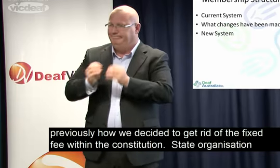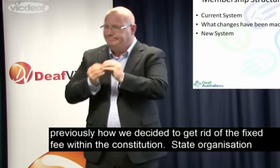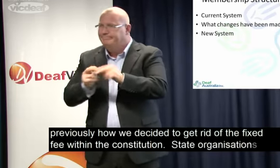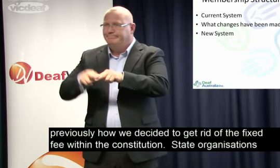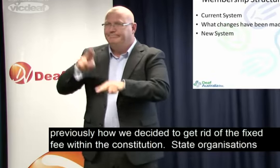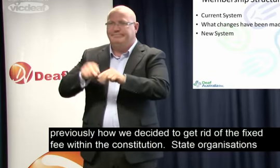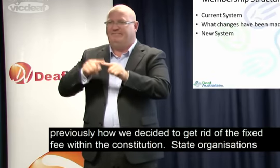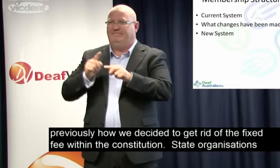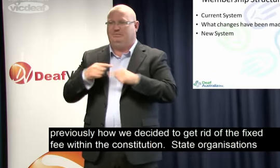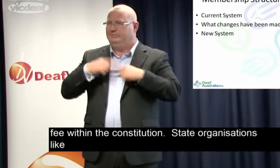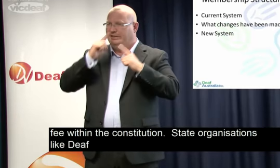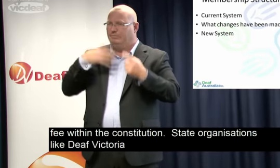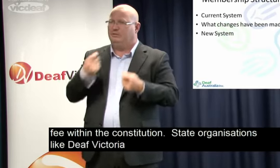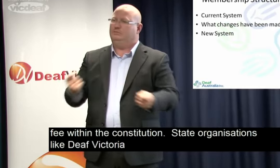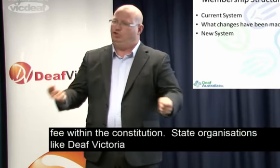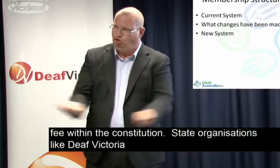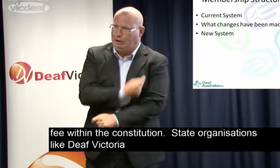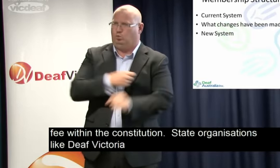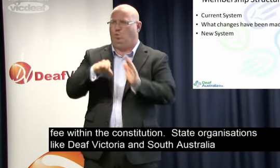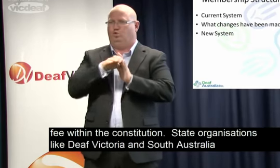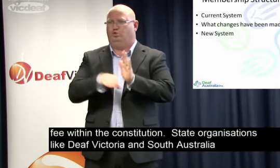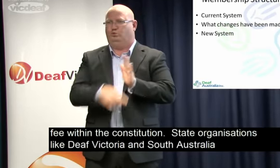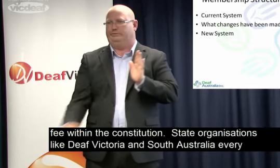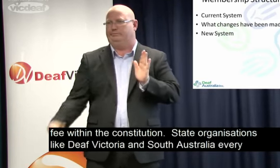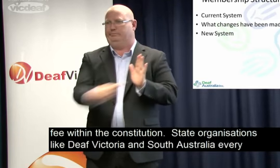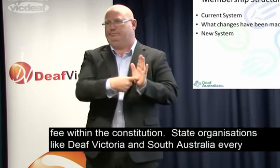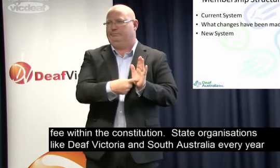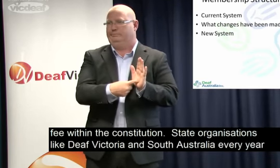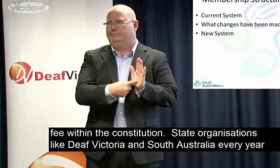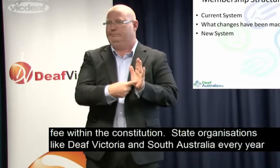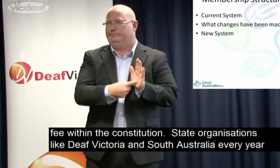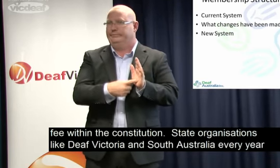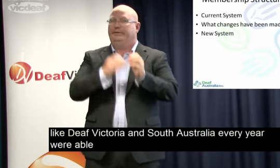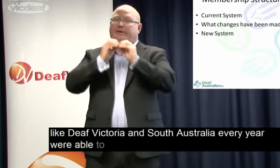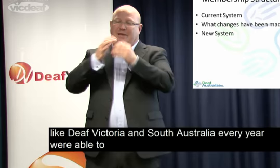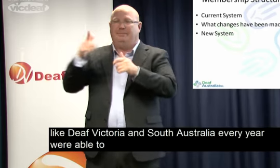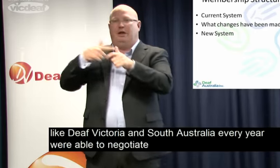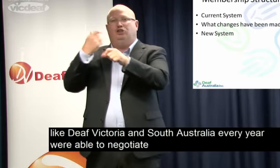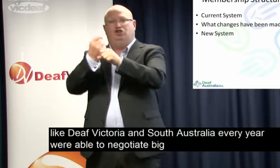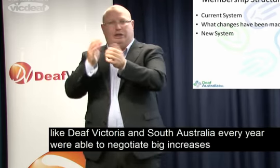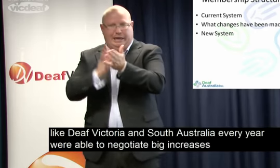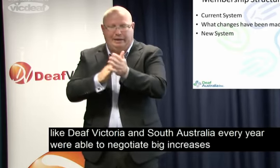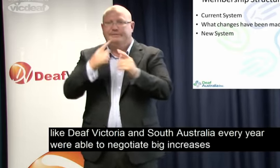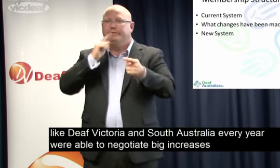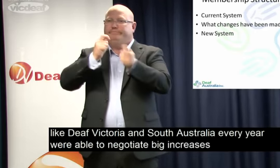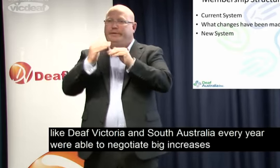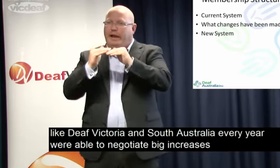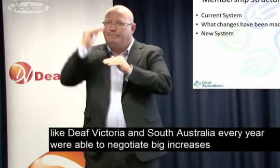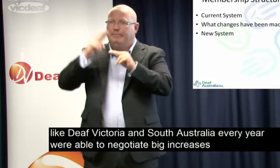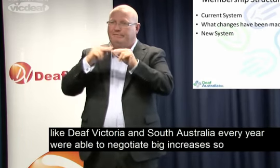year we weren't able to negotiate fee increases. So we've decided to change it in the constitution and start off from scratch. Through the